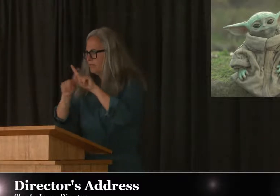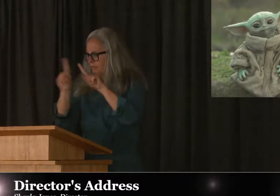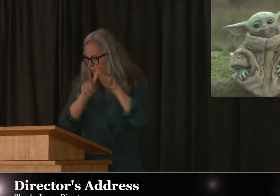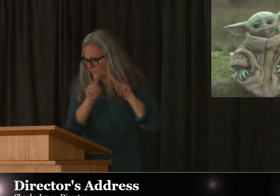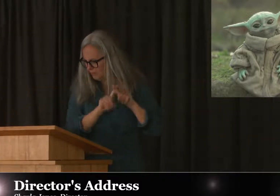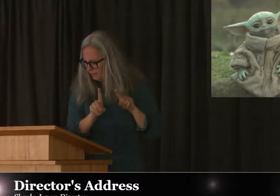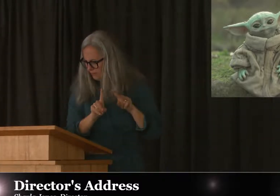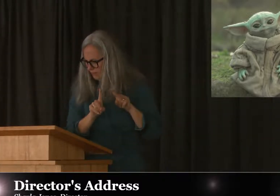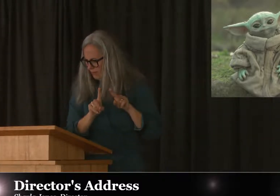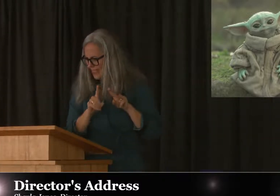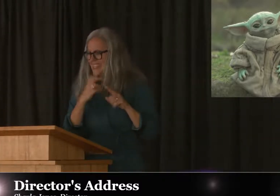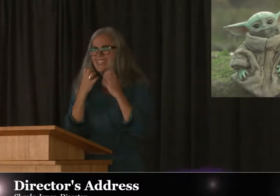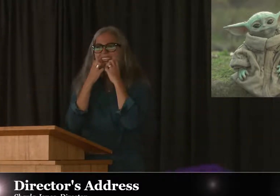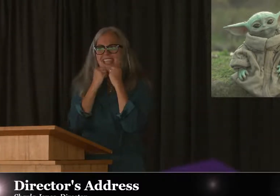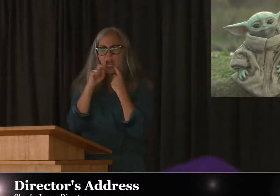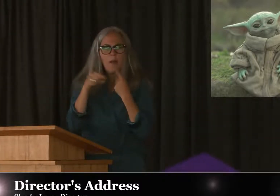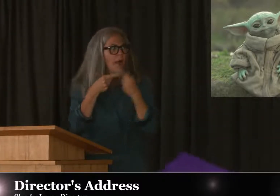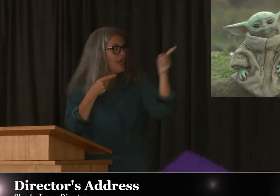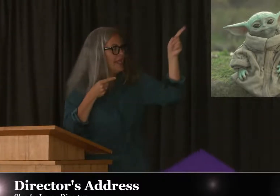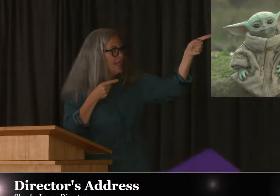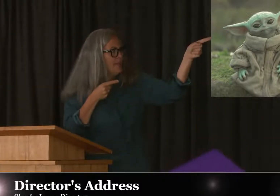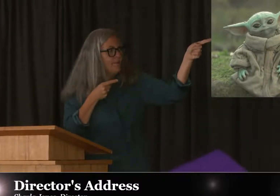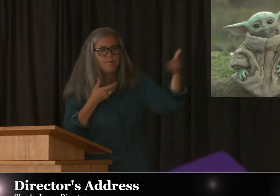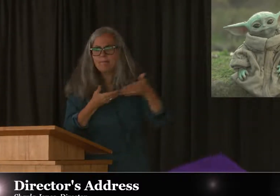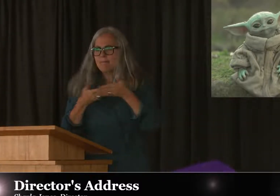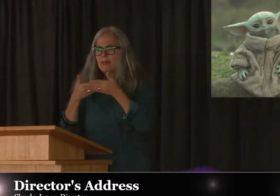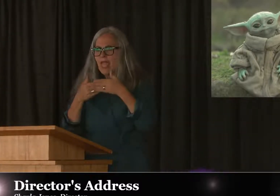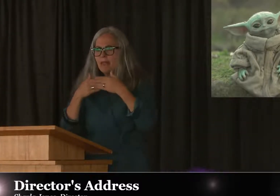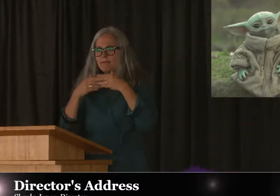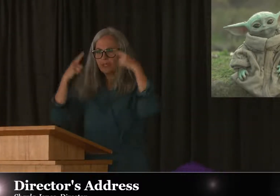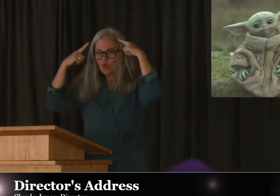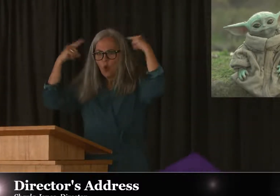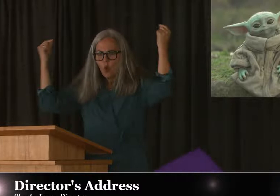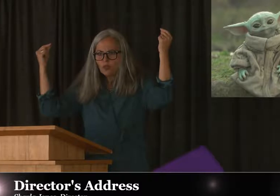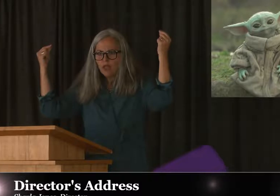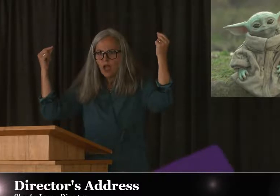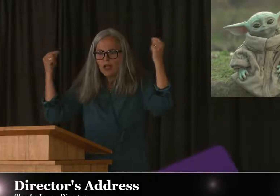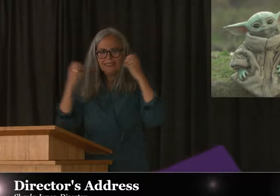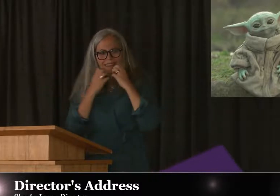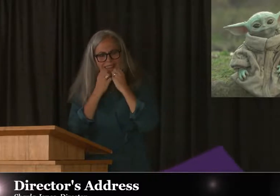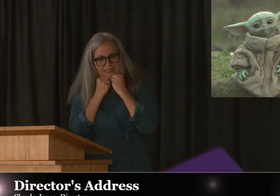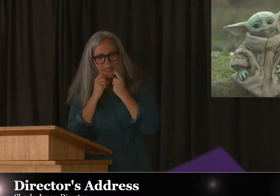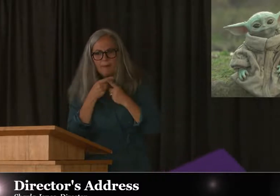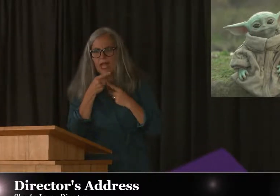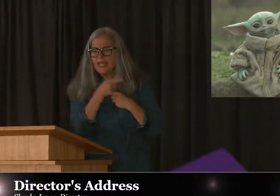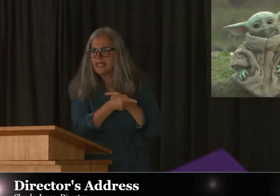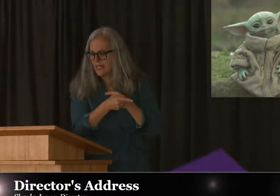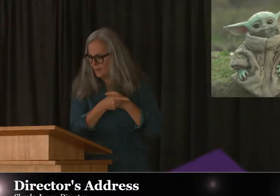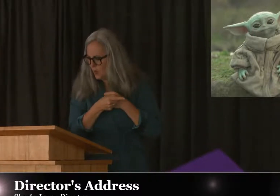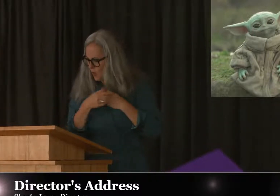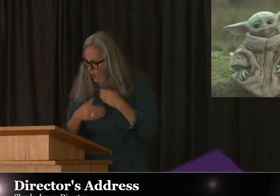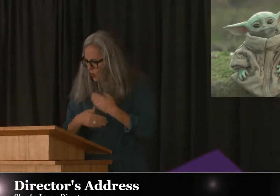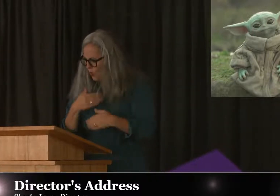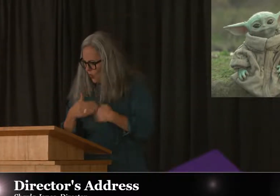So over the course of the series and the story, Mando develops different relationships with different people. So he cares about Baby